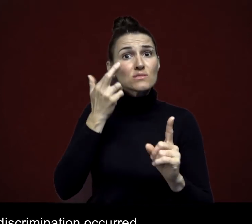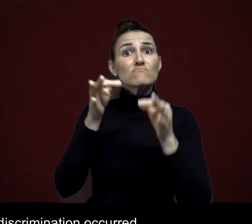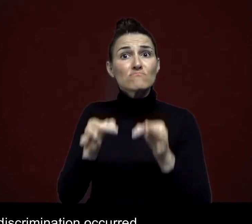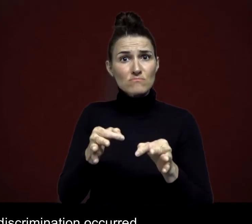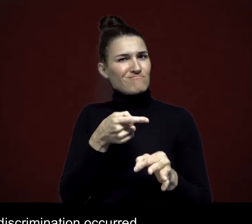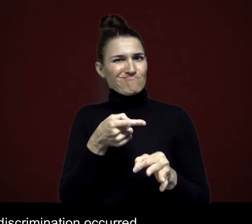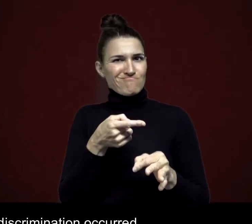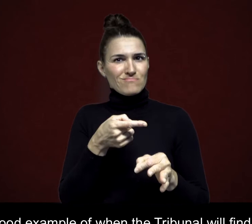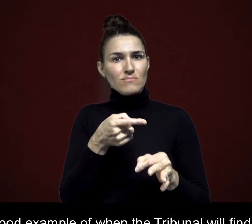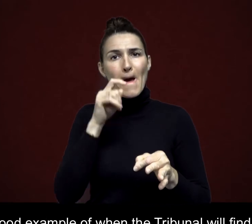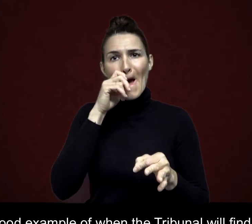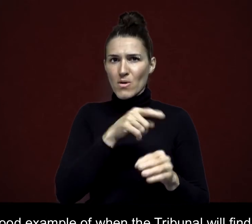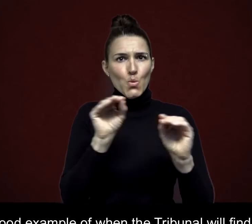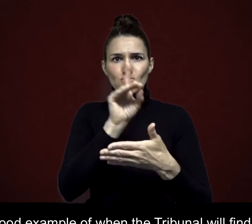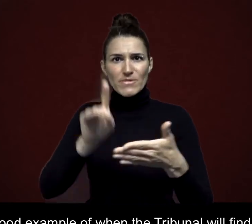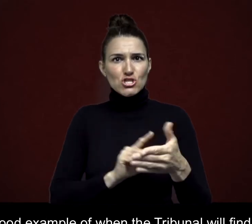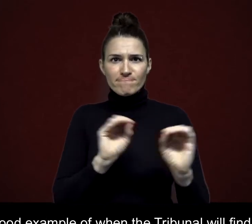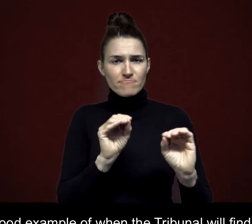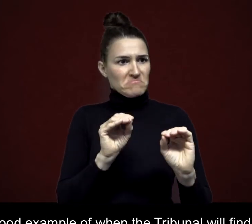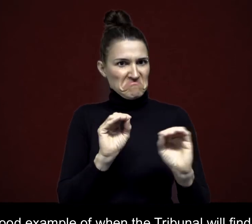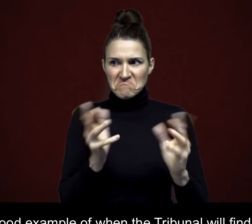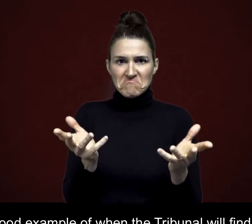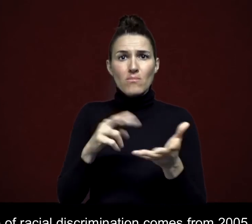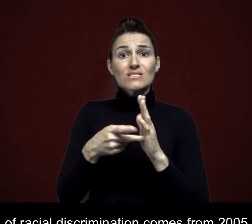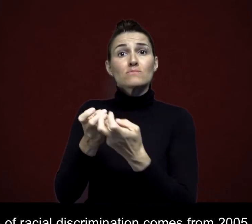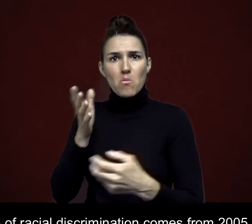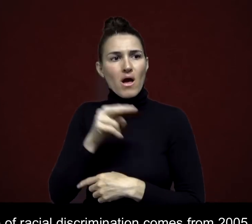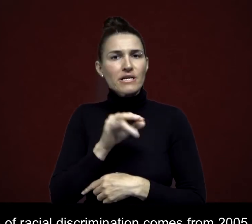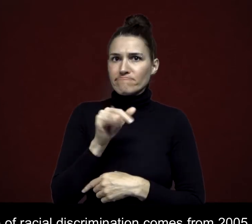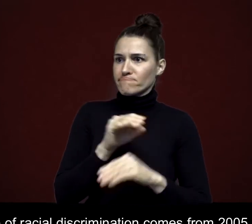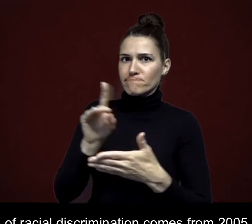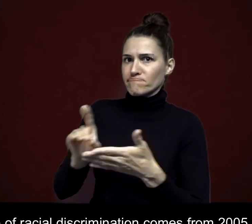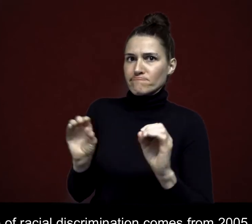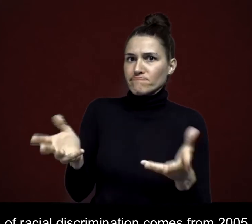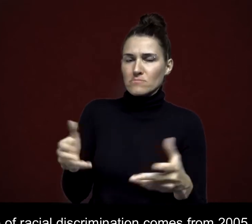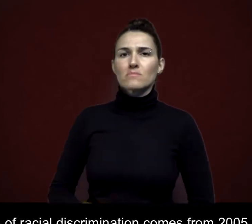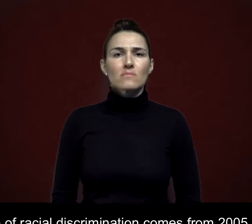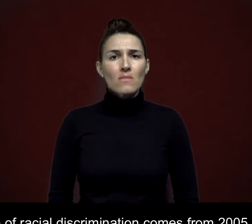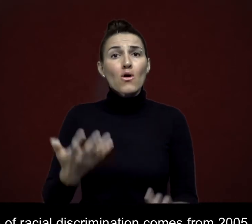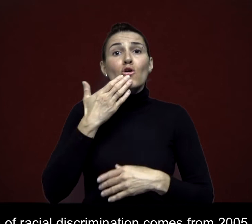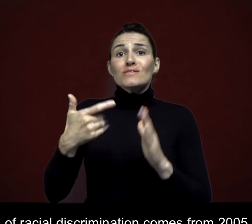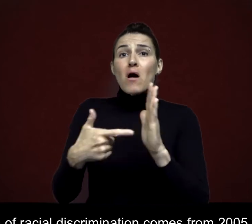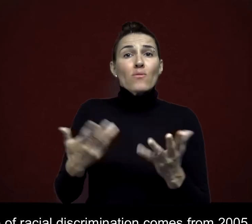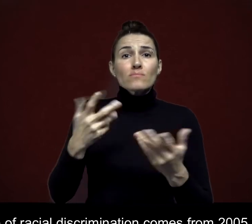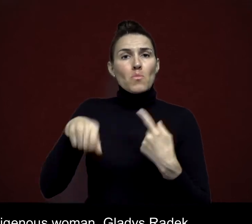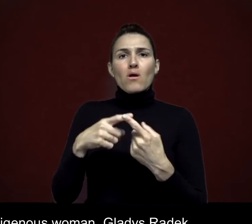occurred. A good example of when the tribunal will find an inference of racial discrimination comes from 2005, when